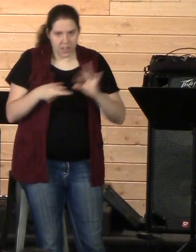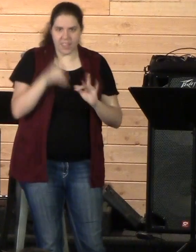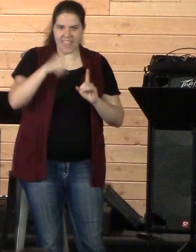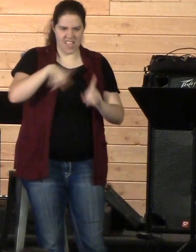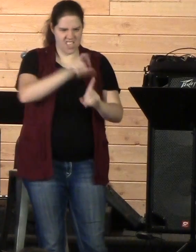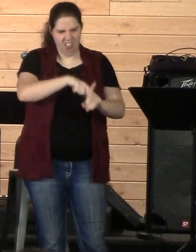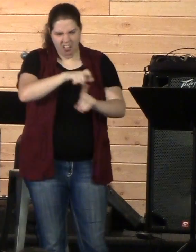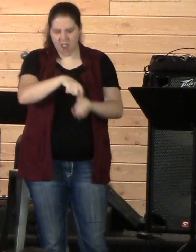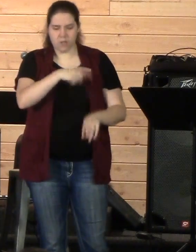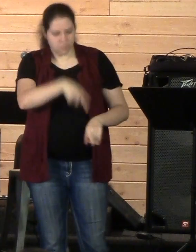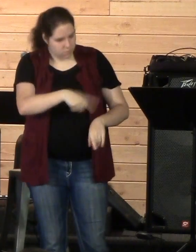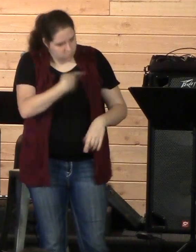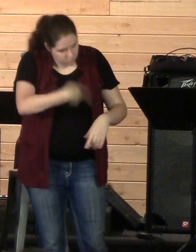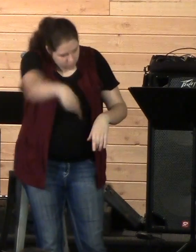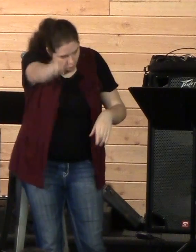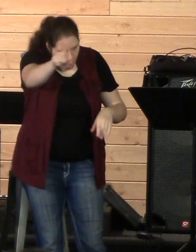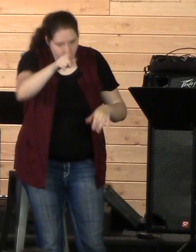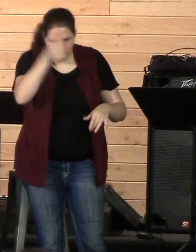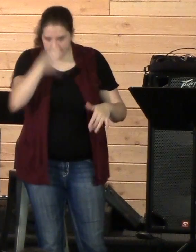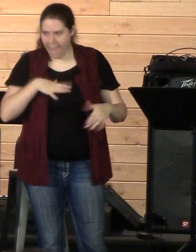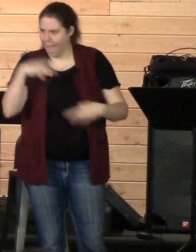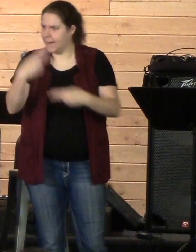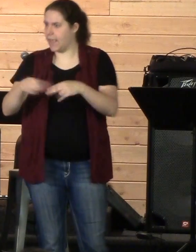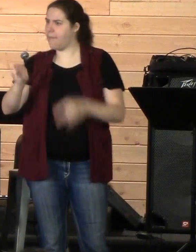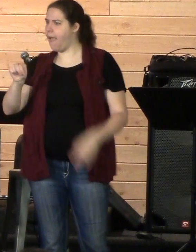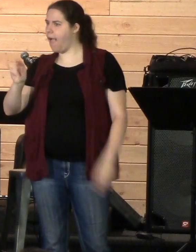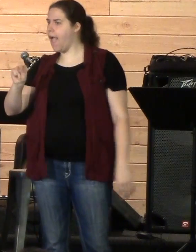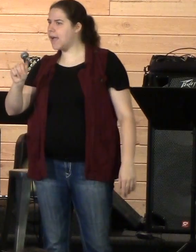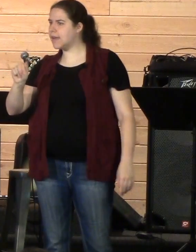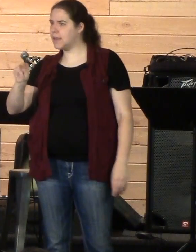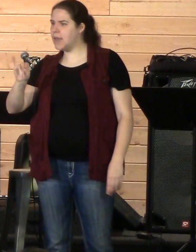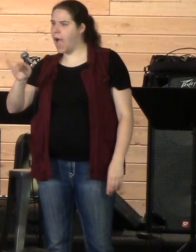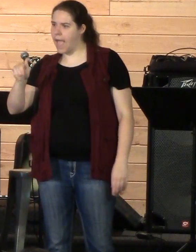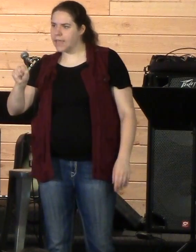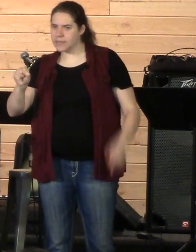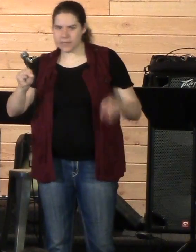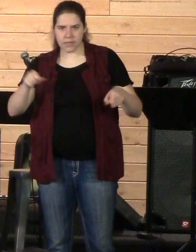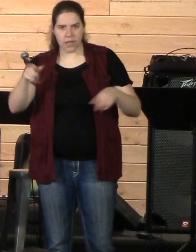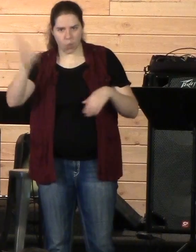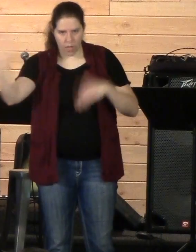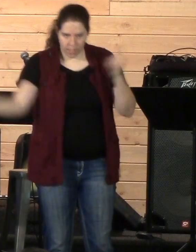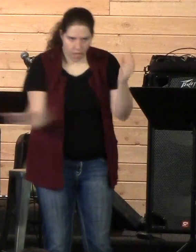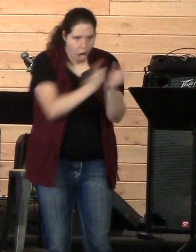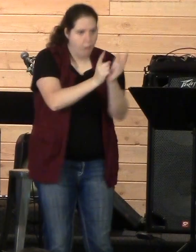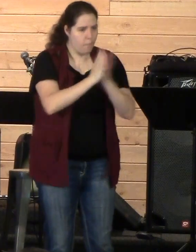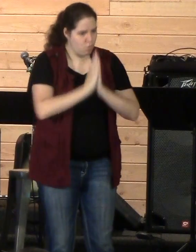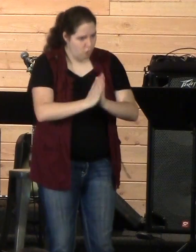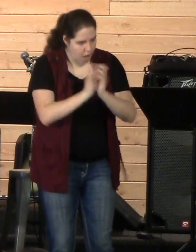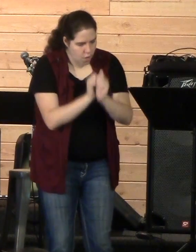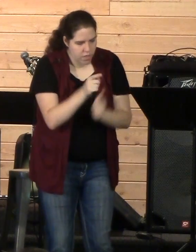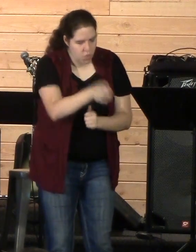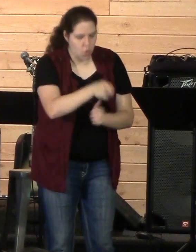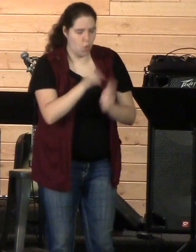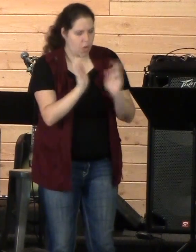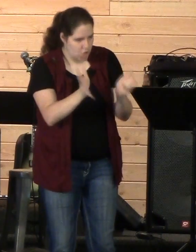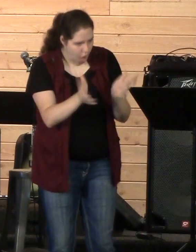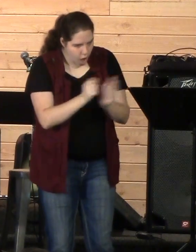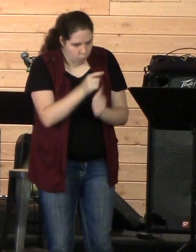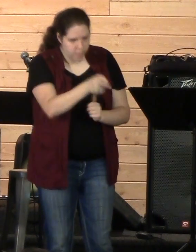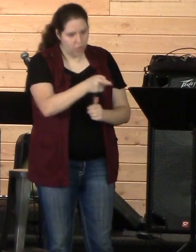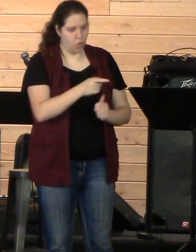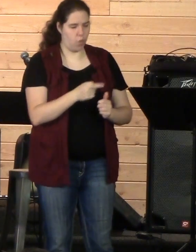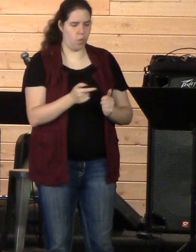man named Ananias, and he's going to come and pray over you and talk to you. And anyway, Paul got to the end